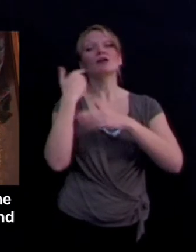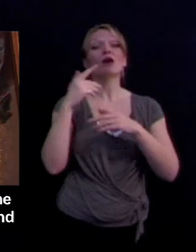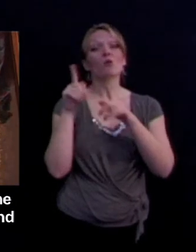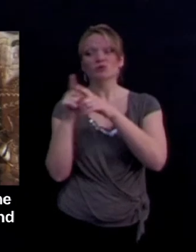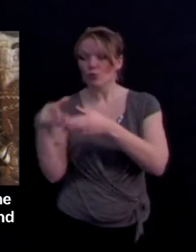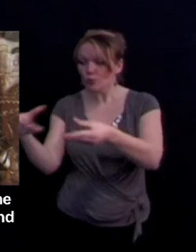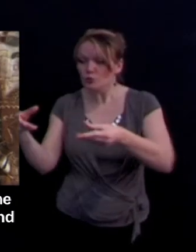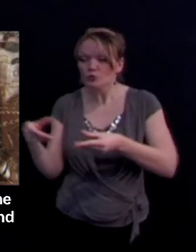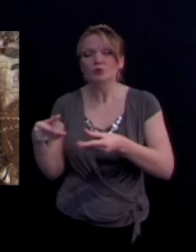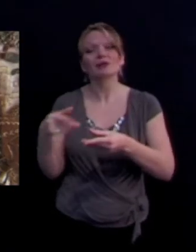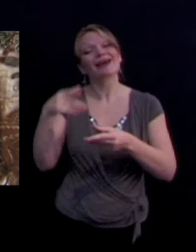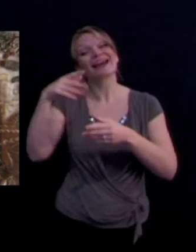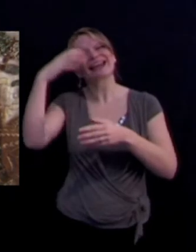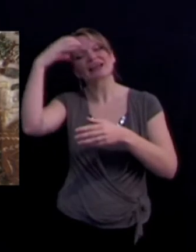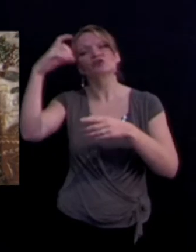II.